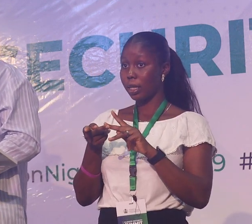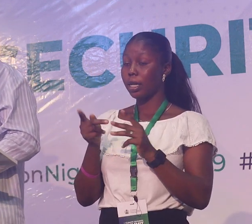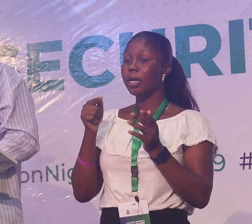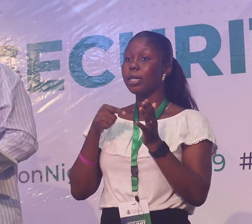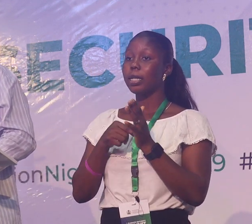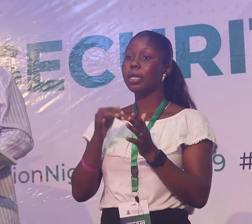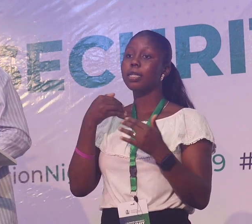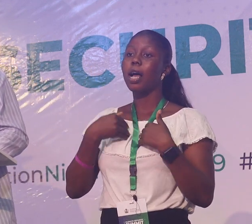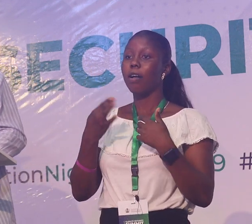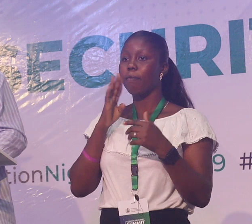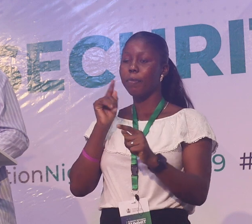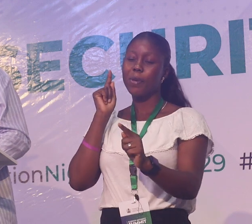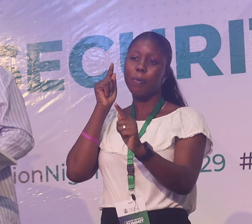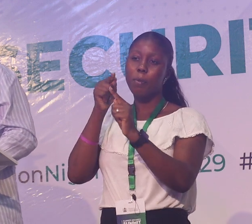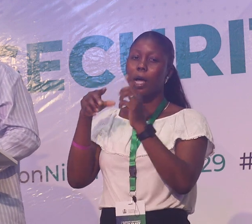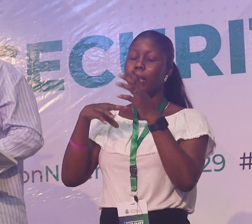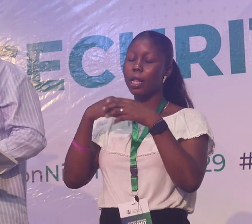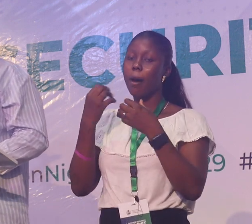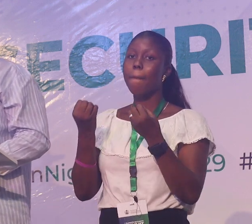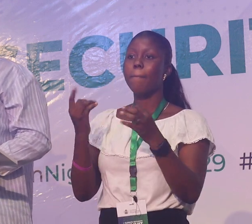this has been pointed out separately.